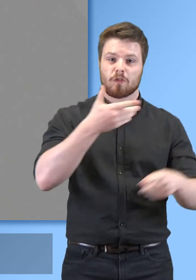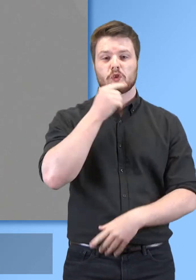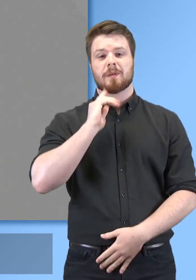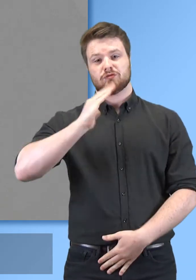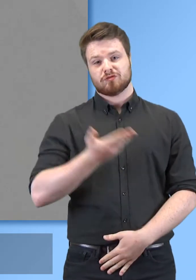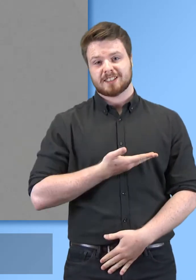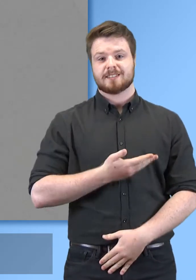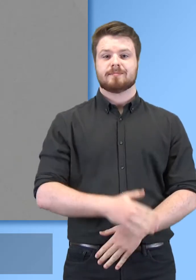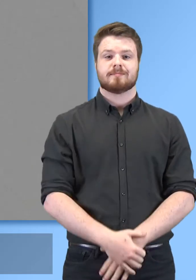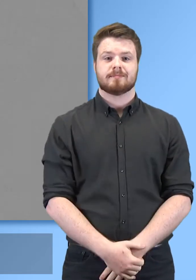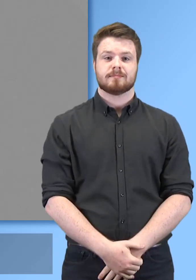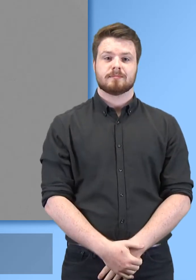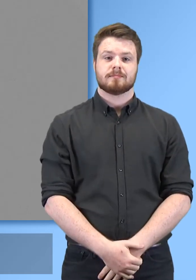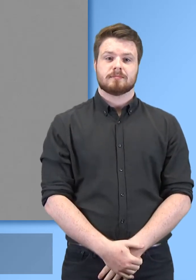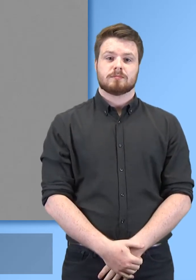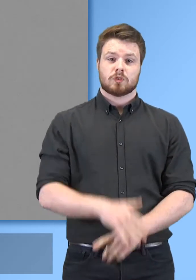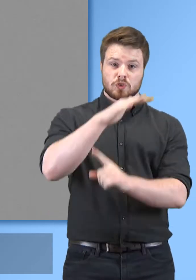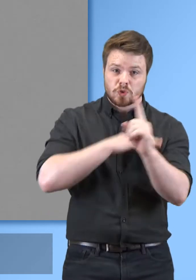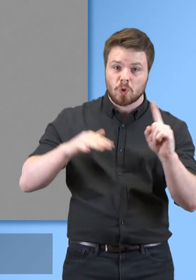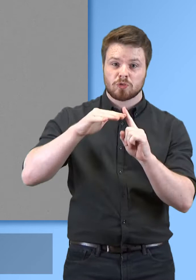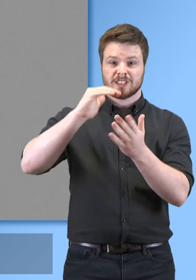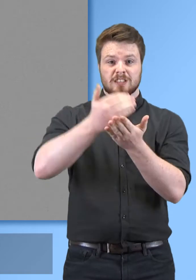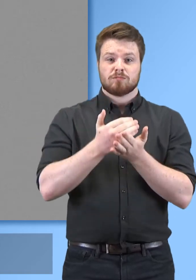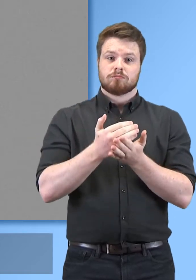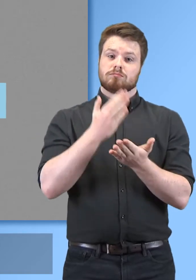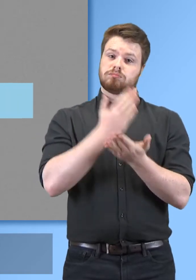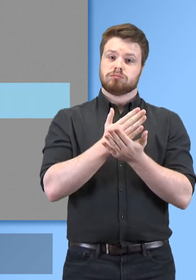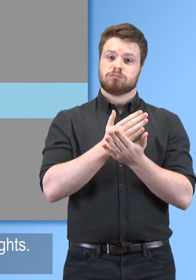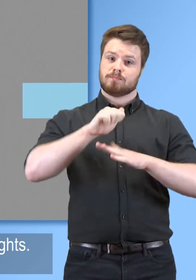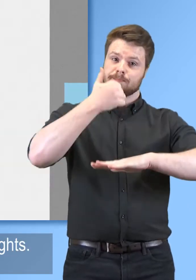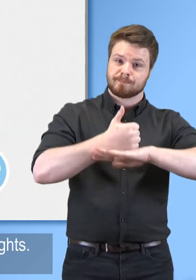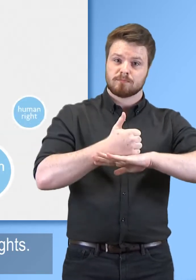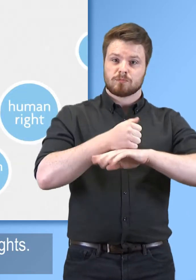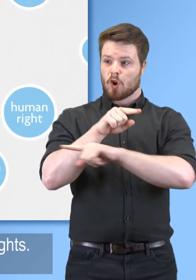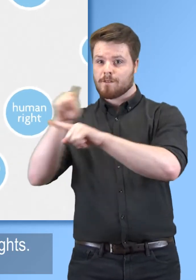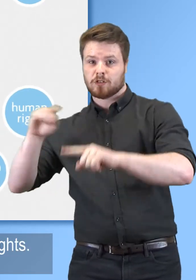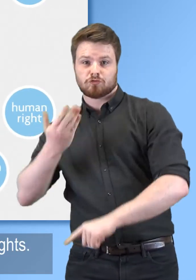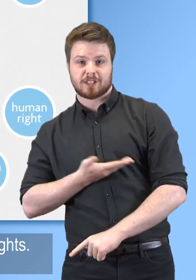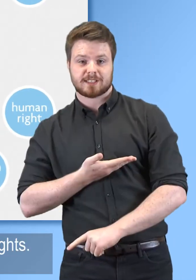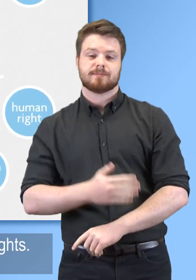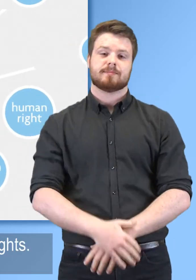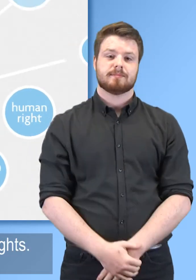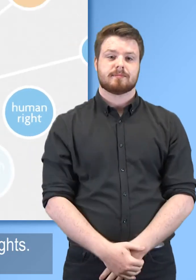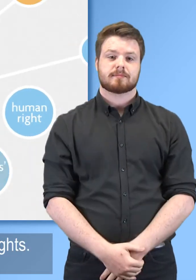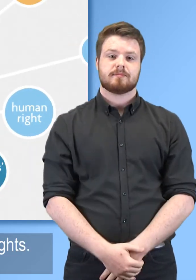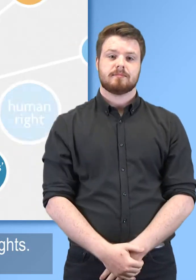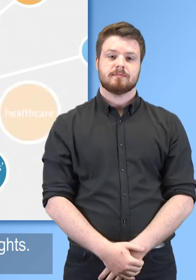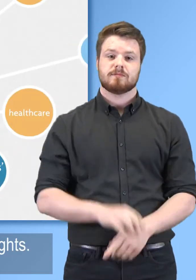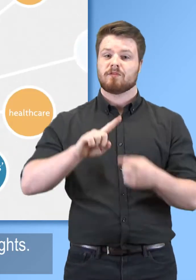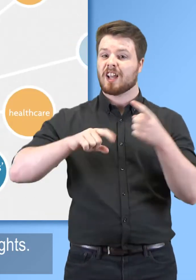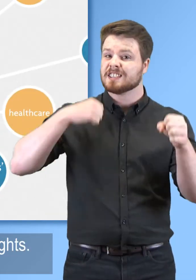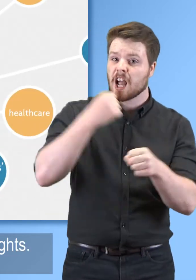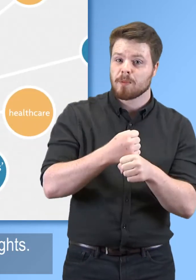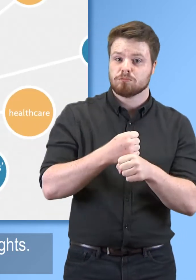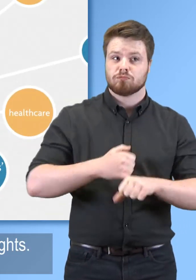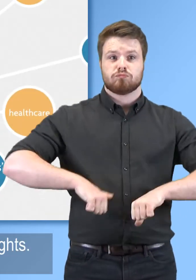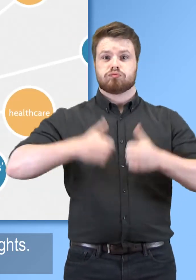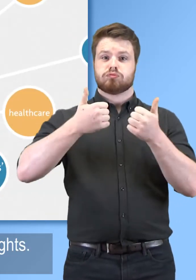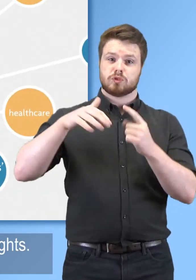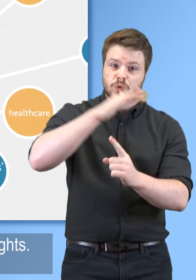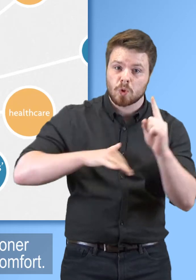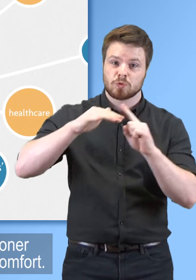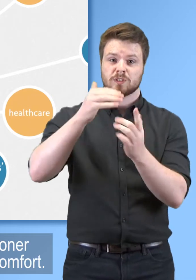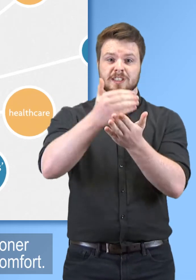first set out in the Universal Declaration of Human Rights. Social security is also fundamental to other human